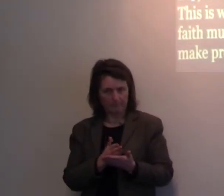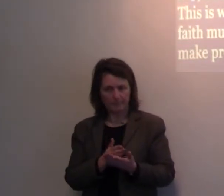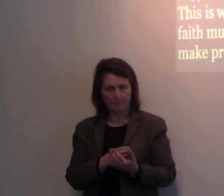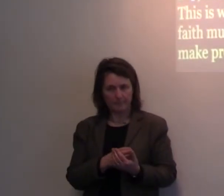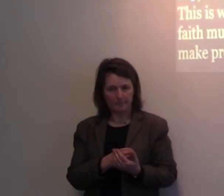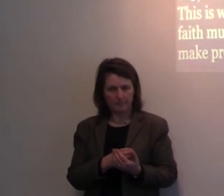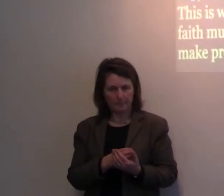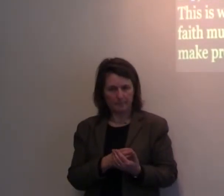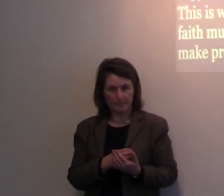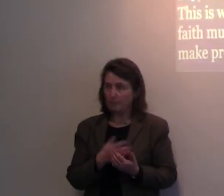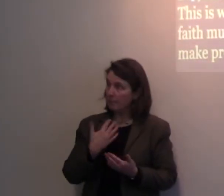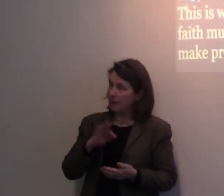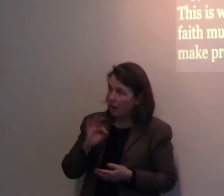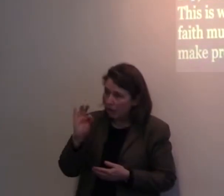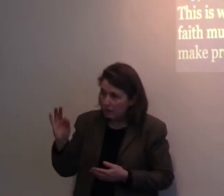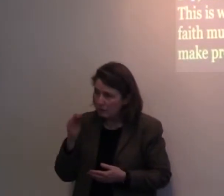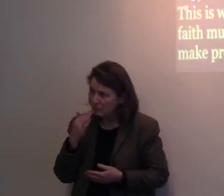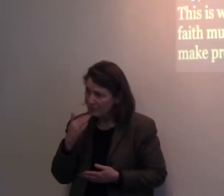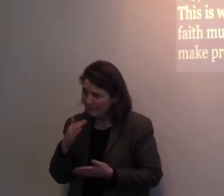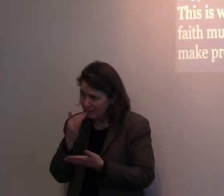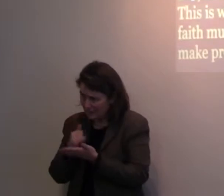I have asked Jesus to forgive my sins.